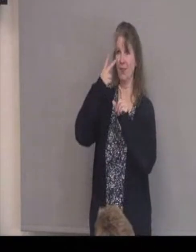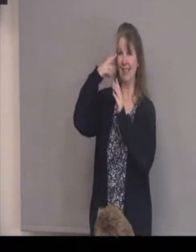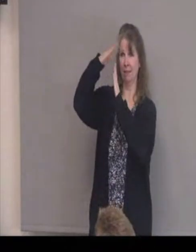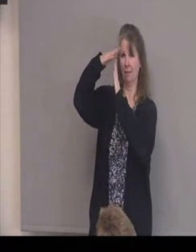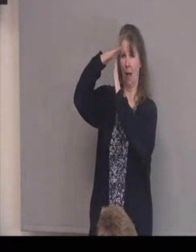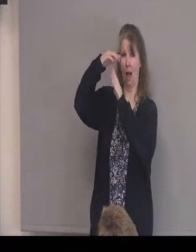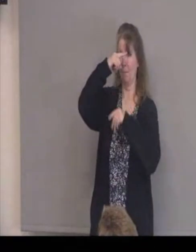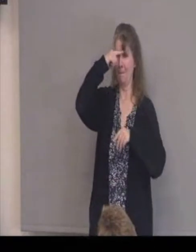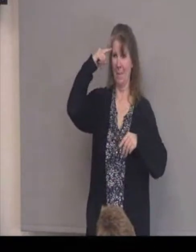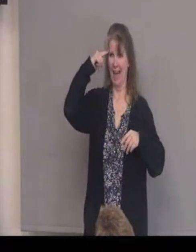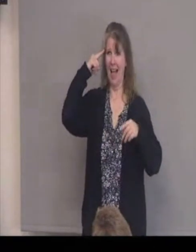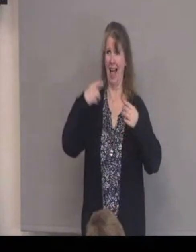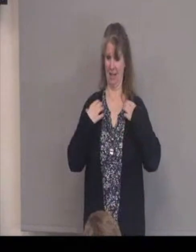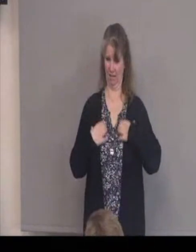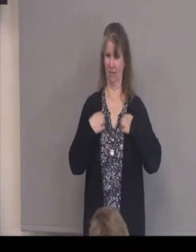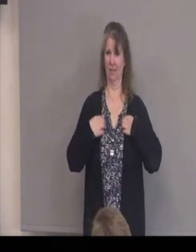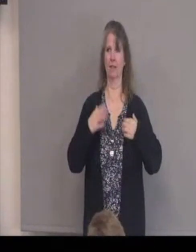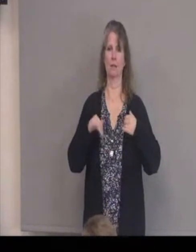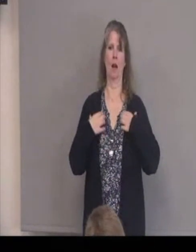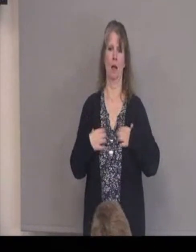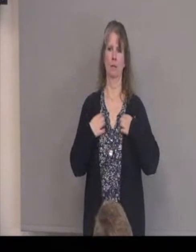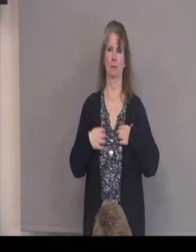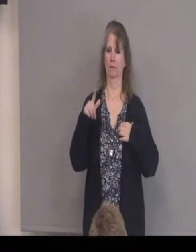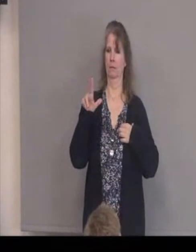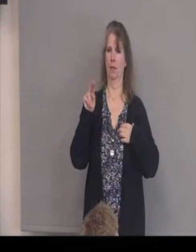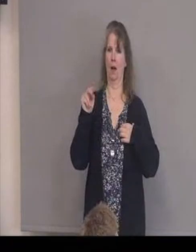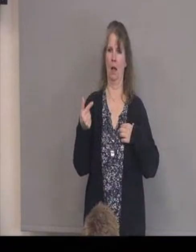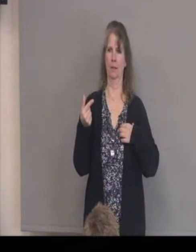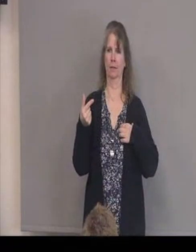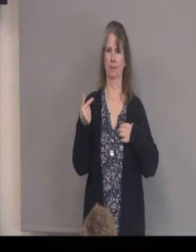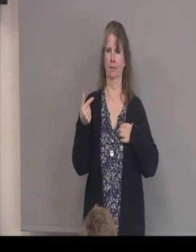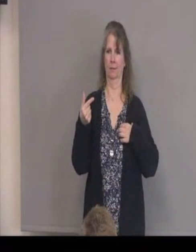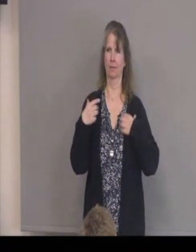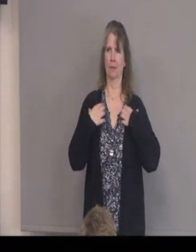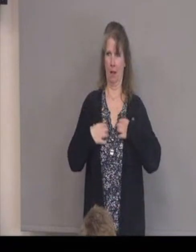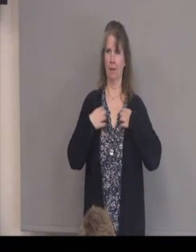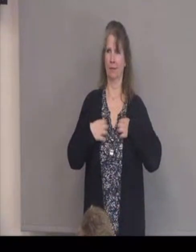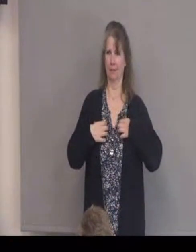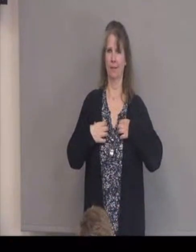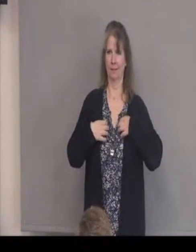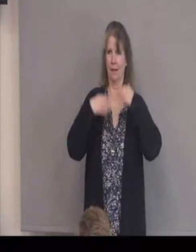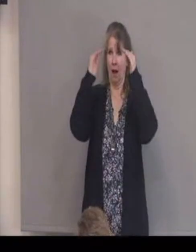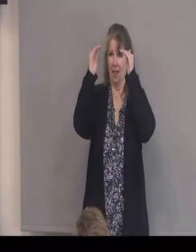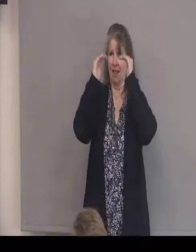goes this way, the frontal plane. You see that black right there? That's the lung.